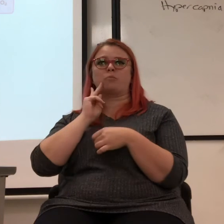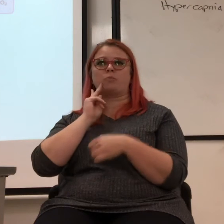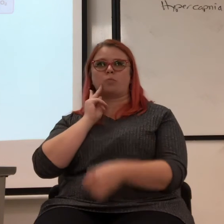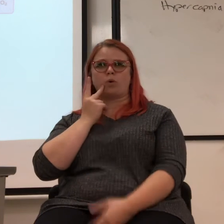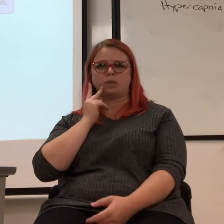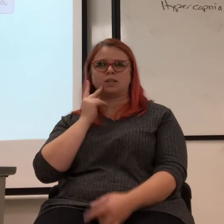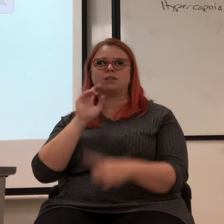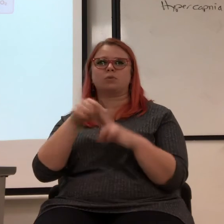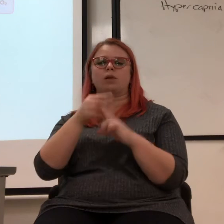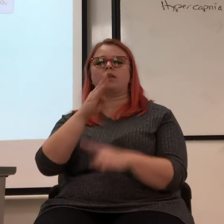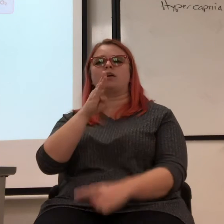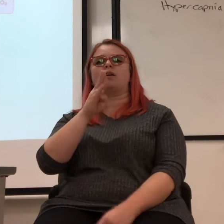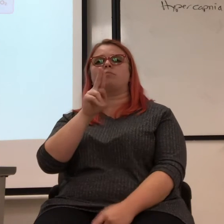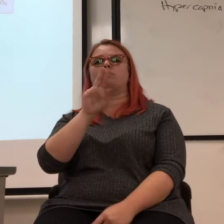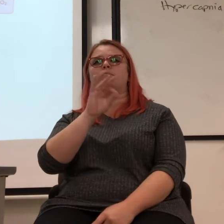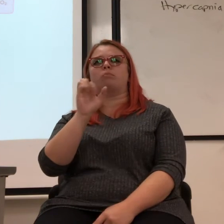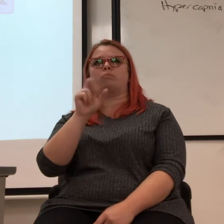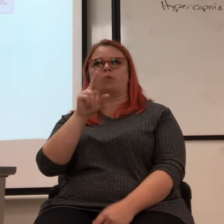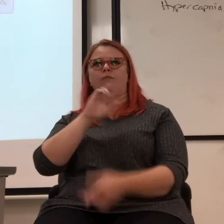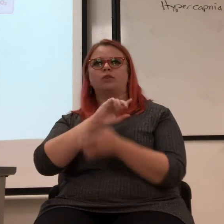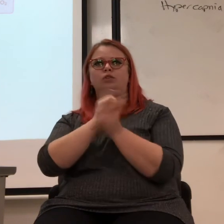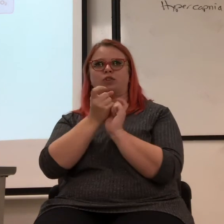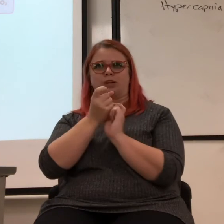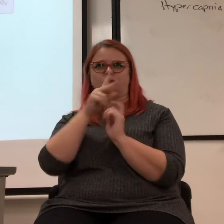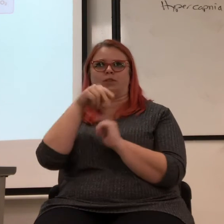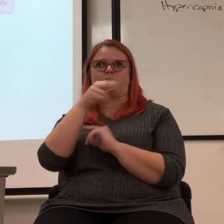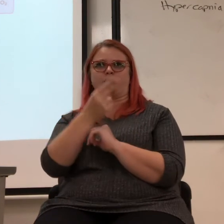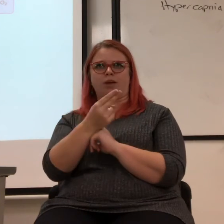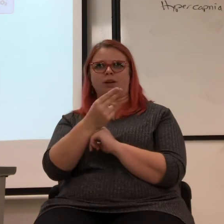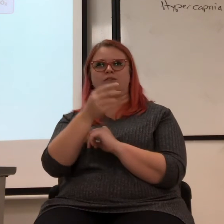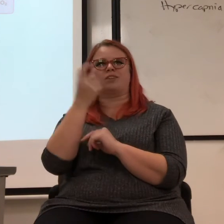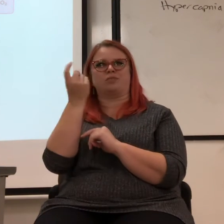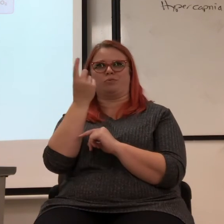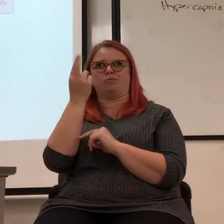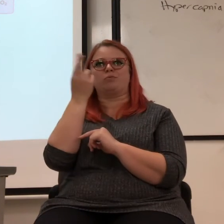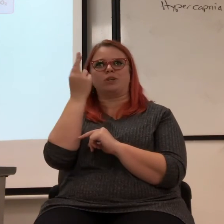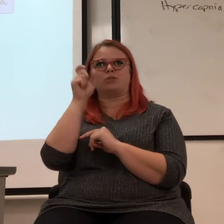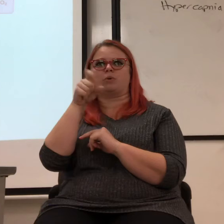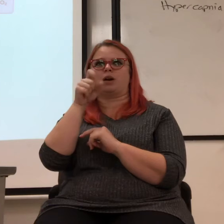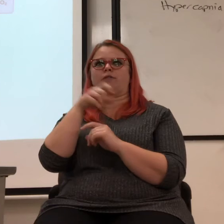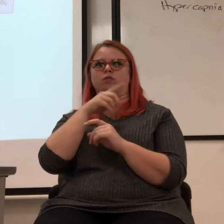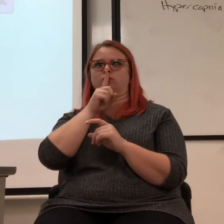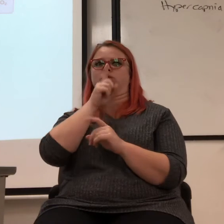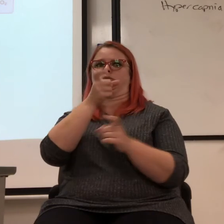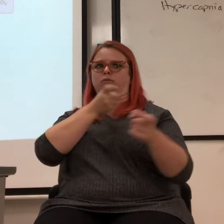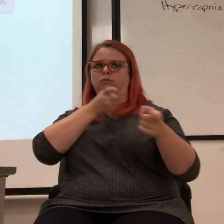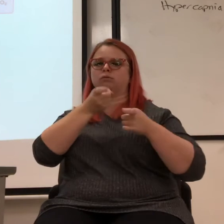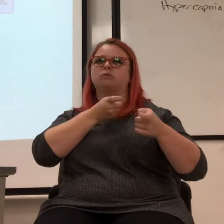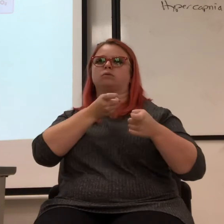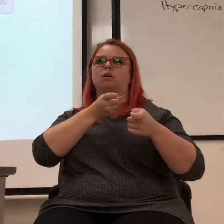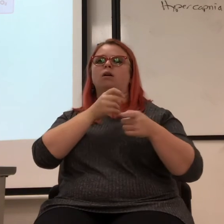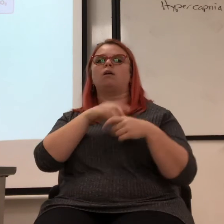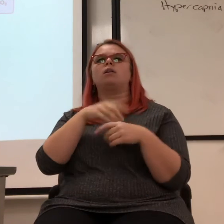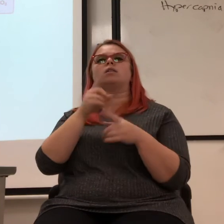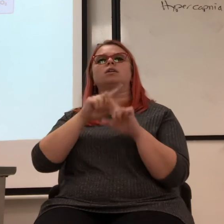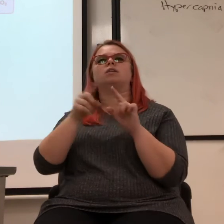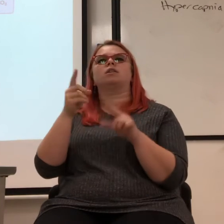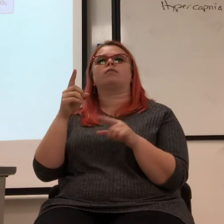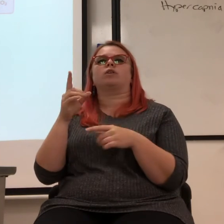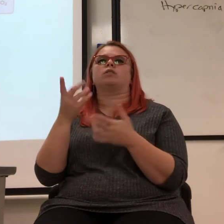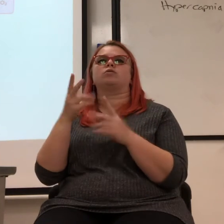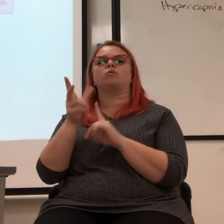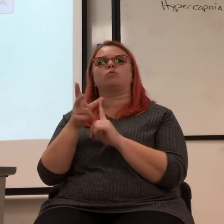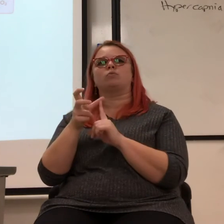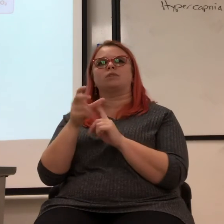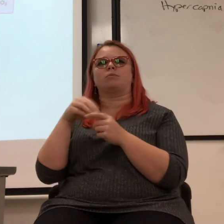why we tightly control it. Now the different chemoreceptors, things in your body that can detect changes in